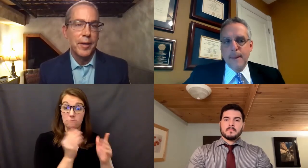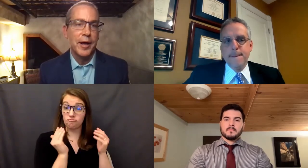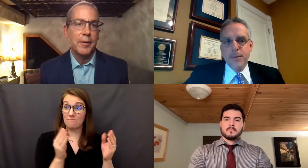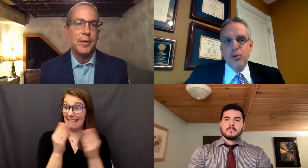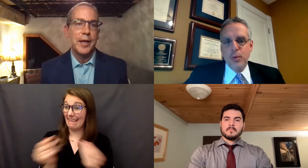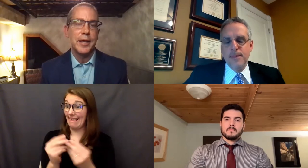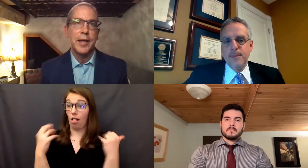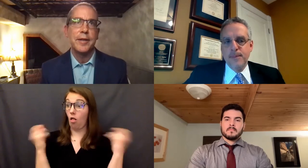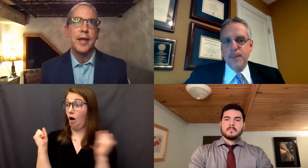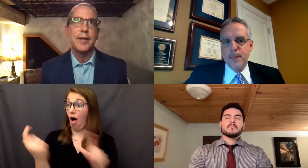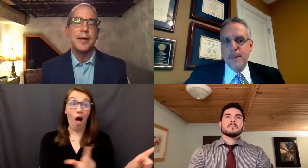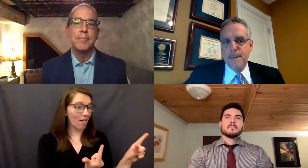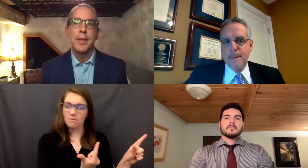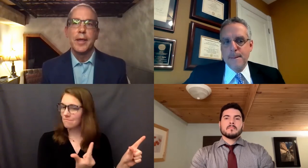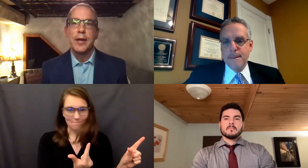everyone.